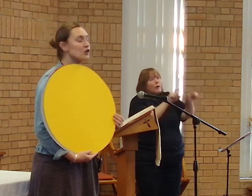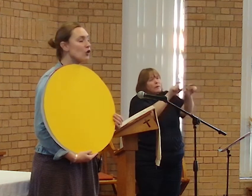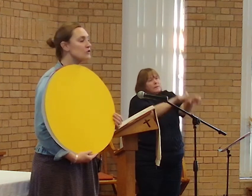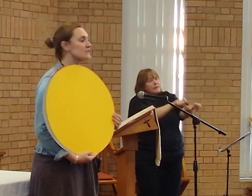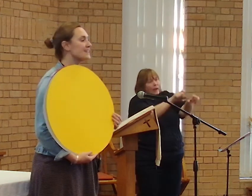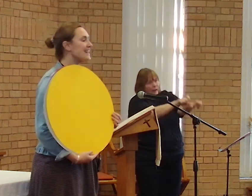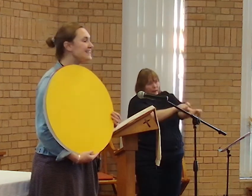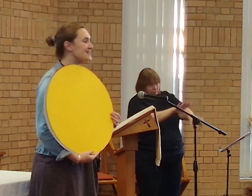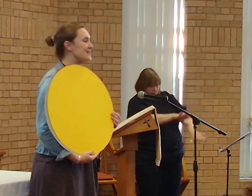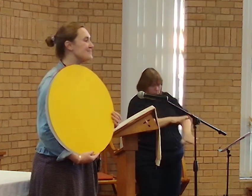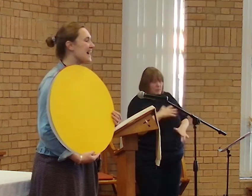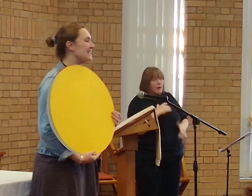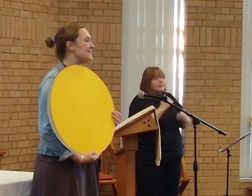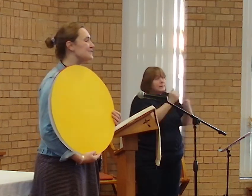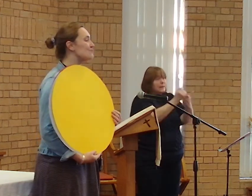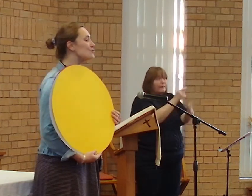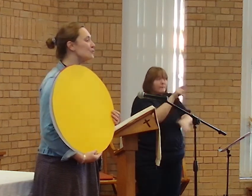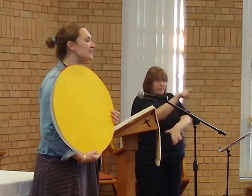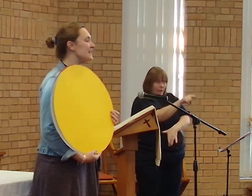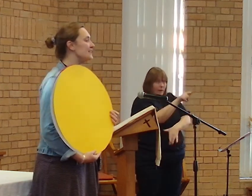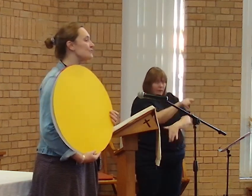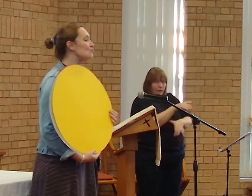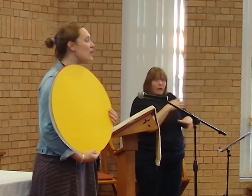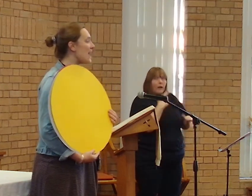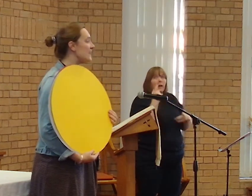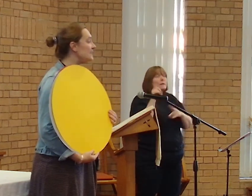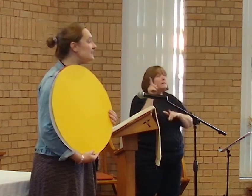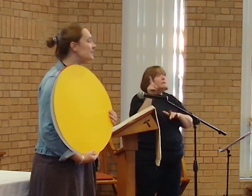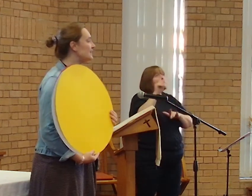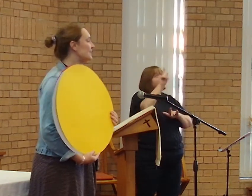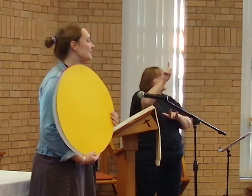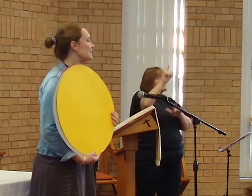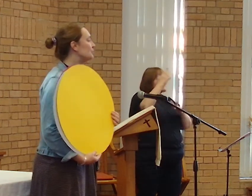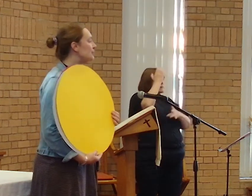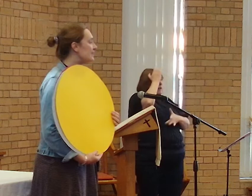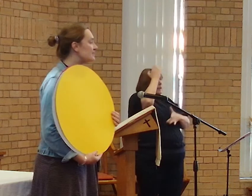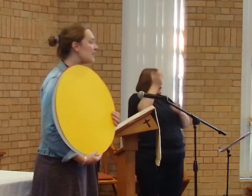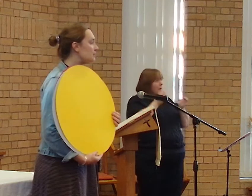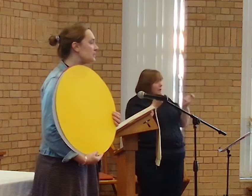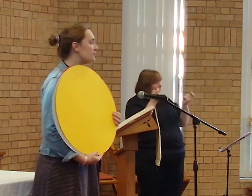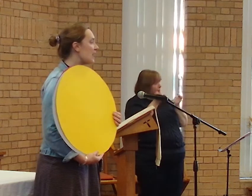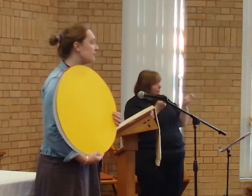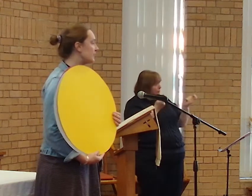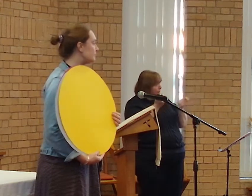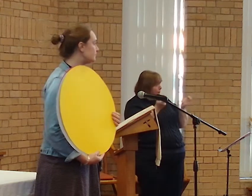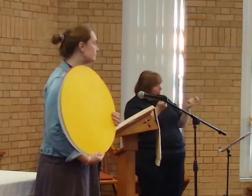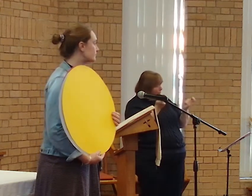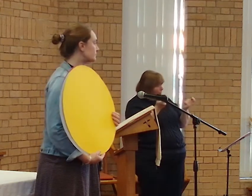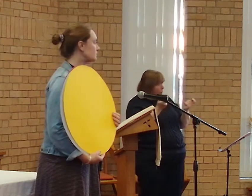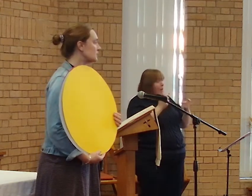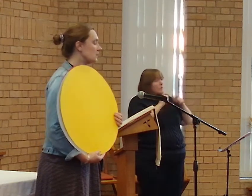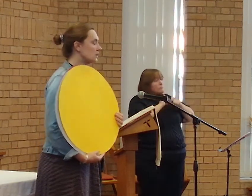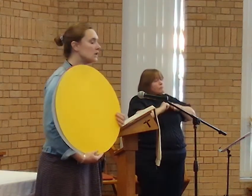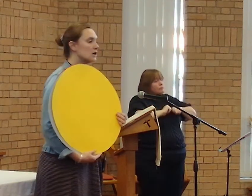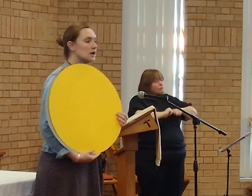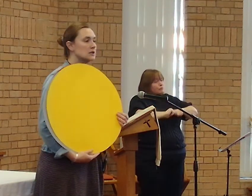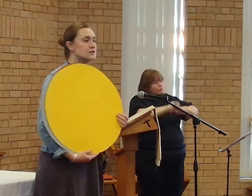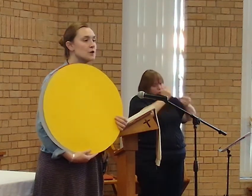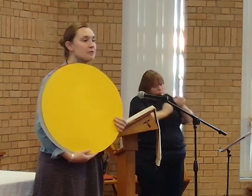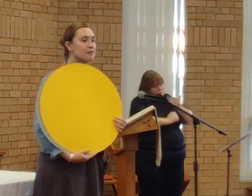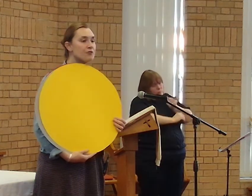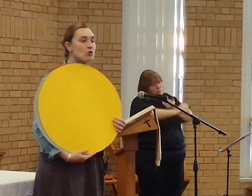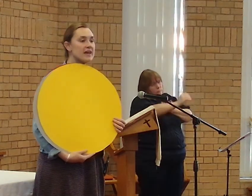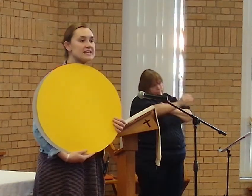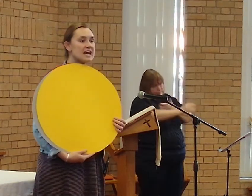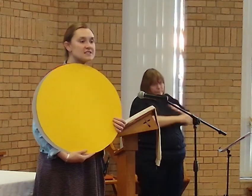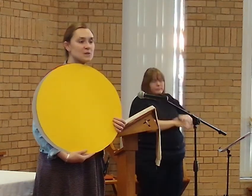The place where they will be saved. And God's kingdom and his rule and his reign will be established forever. And